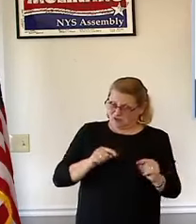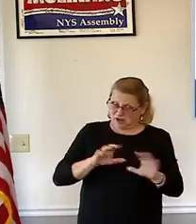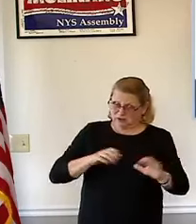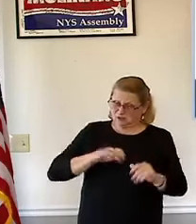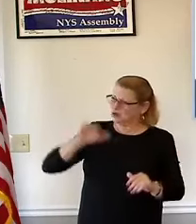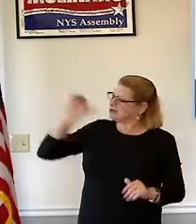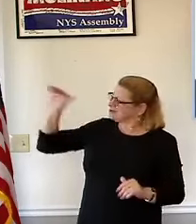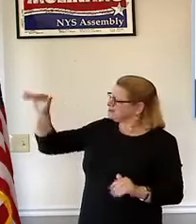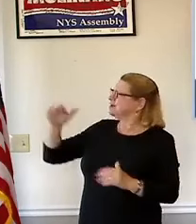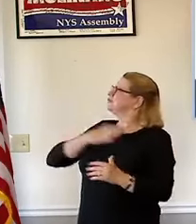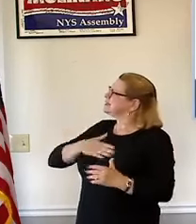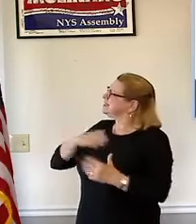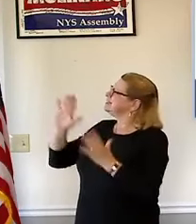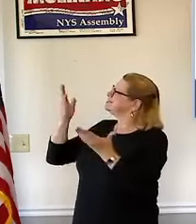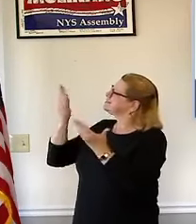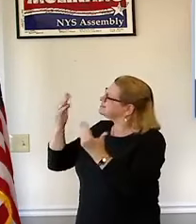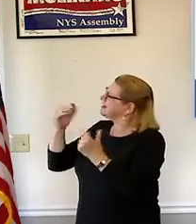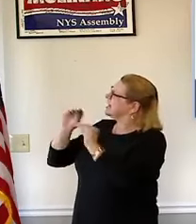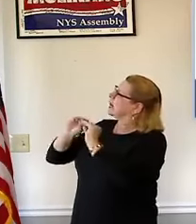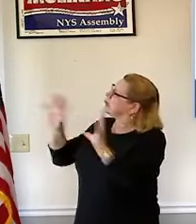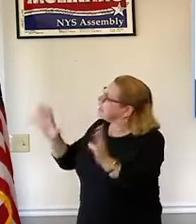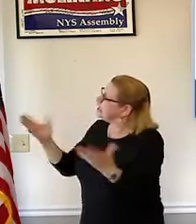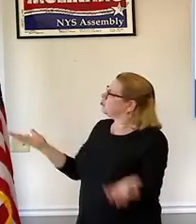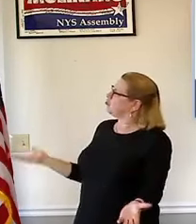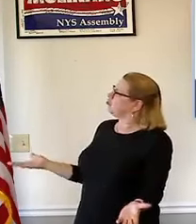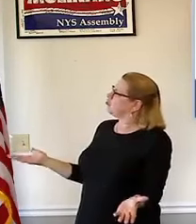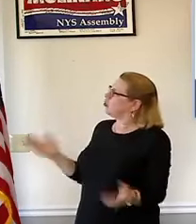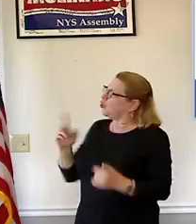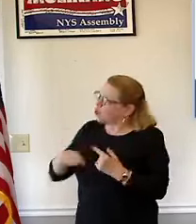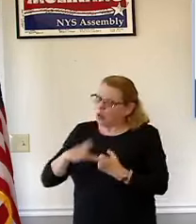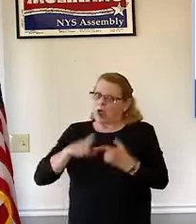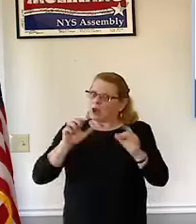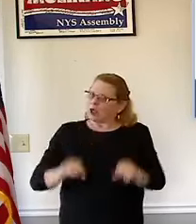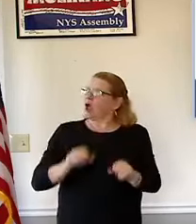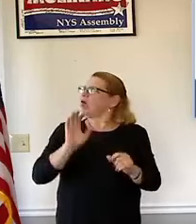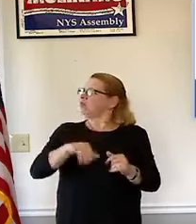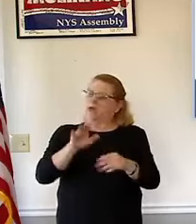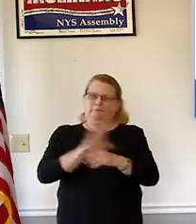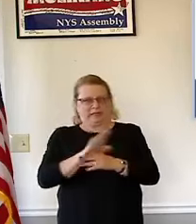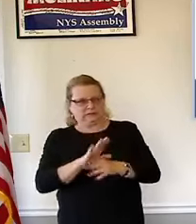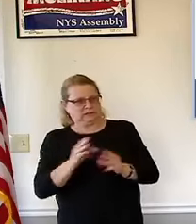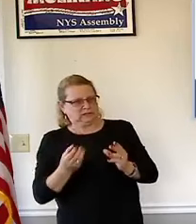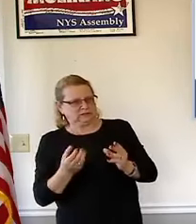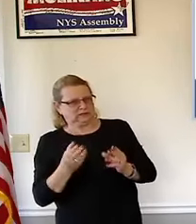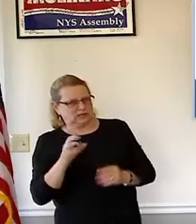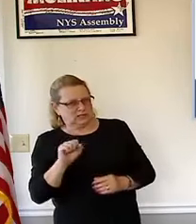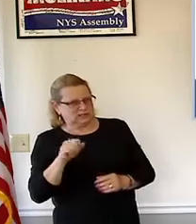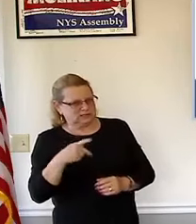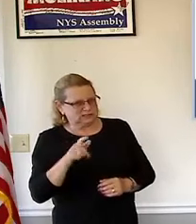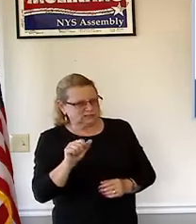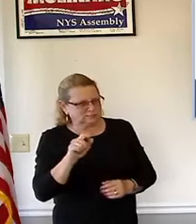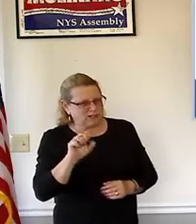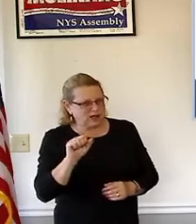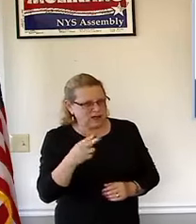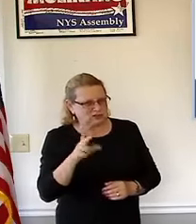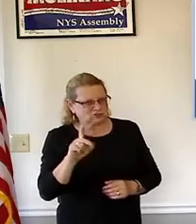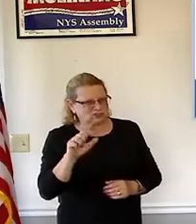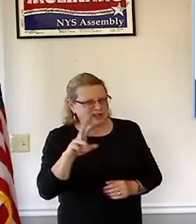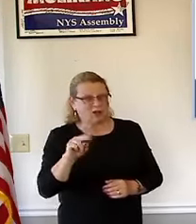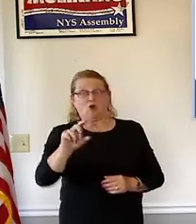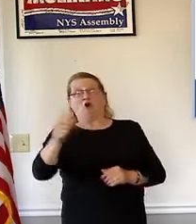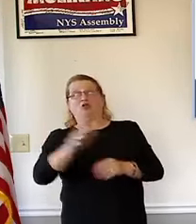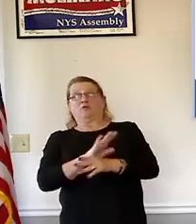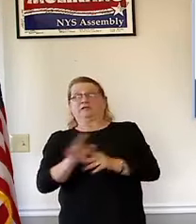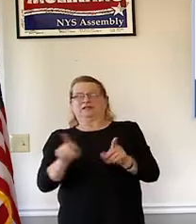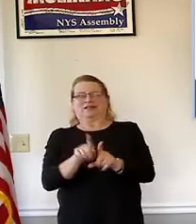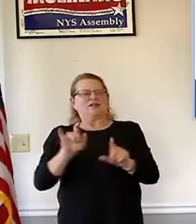on when businesses like Splashdown could open and what guidance is necessary. I am of the opinion that we will see